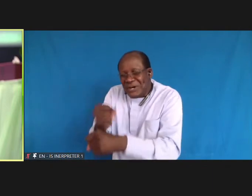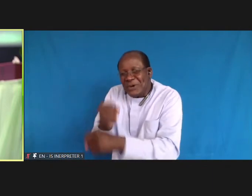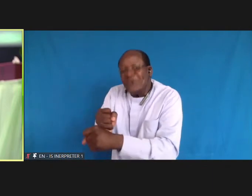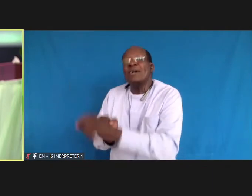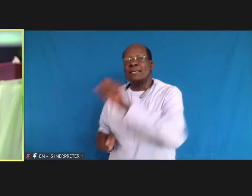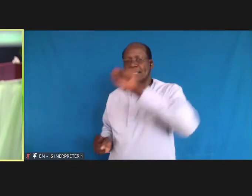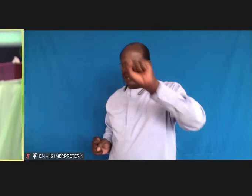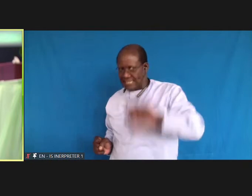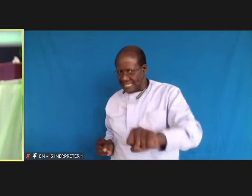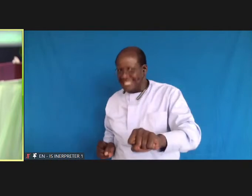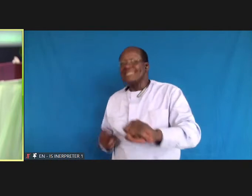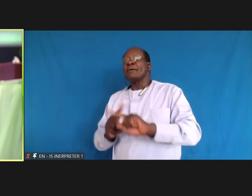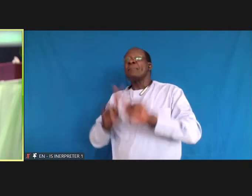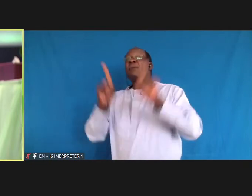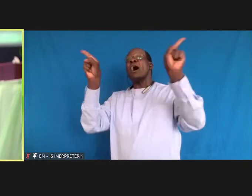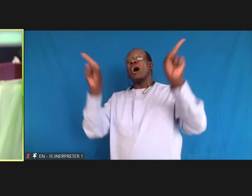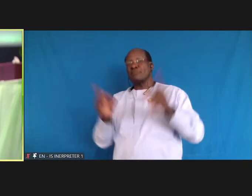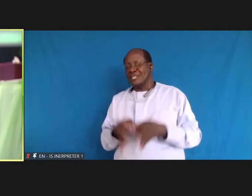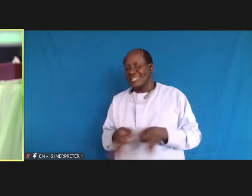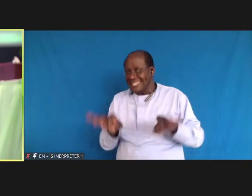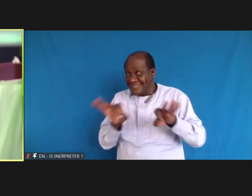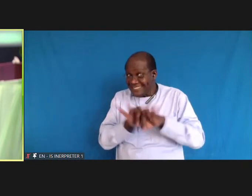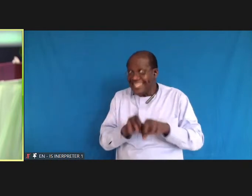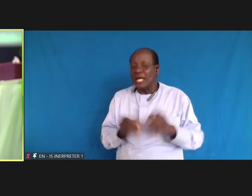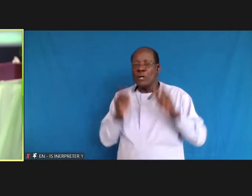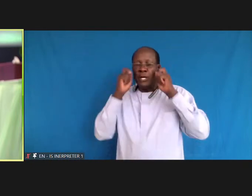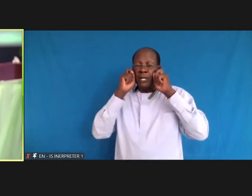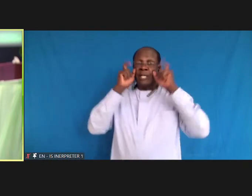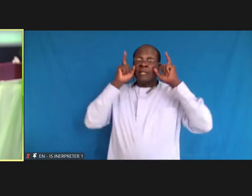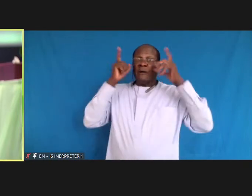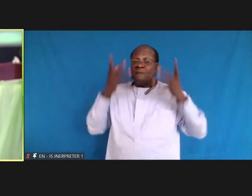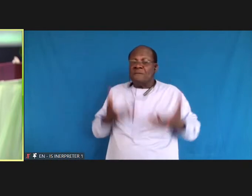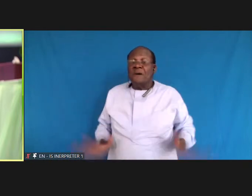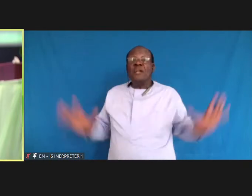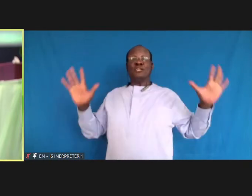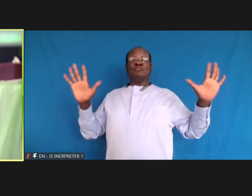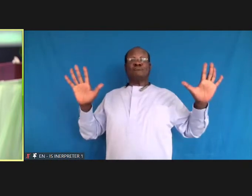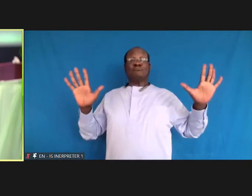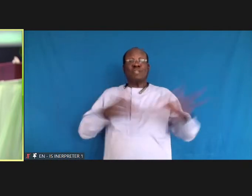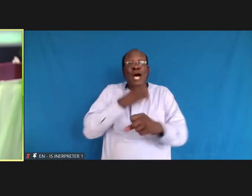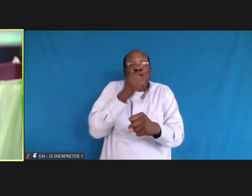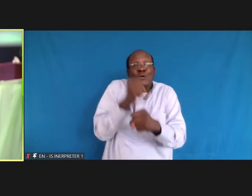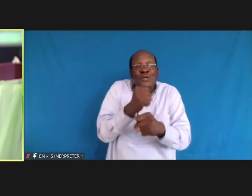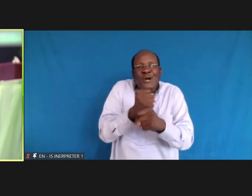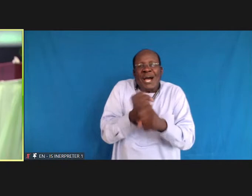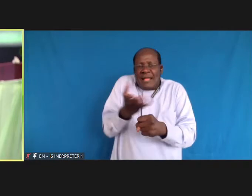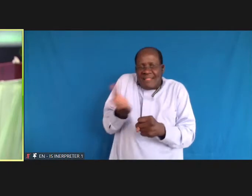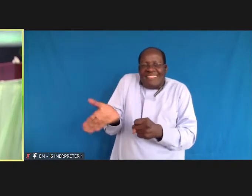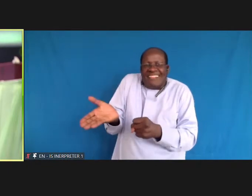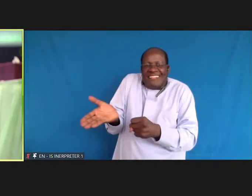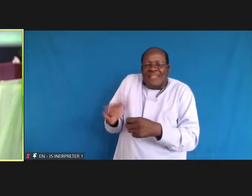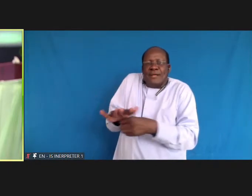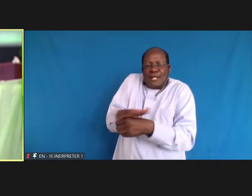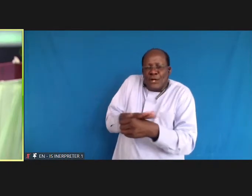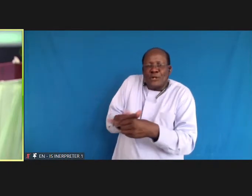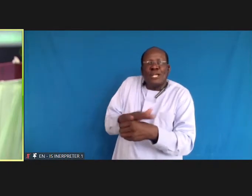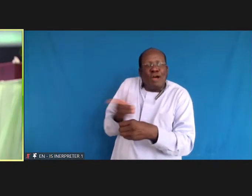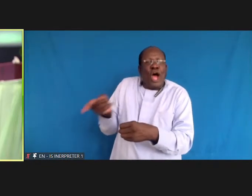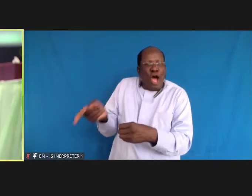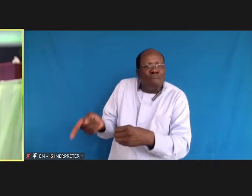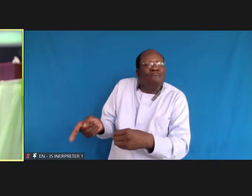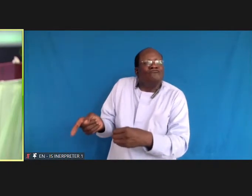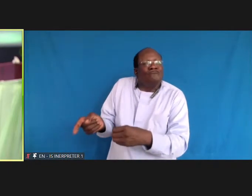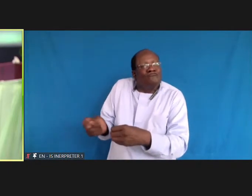much importantly, we have realized there are a lot of works going on at the grassroots level, led by youth-led